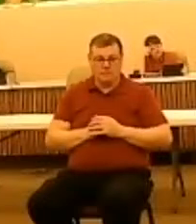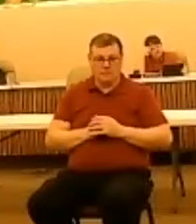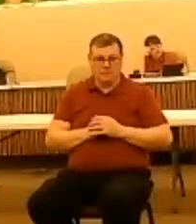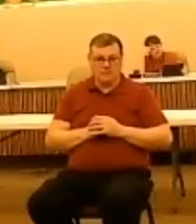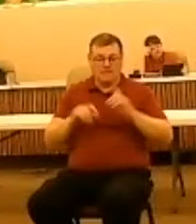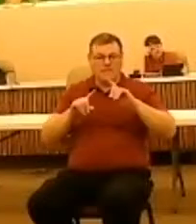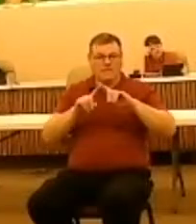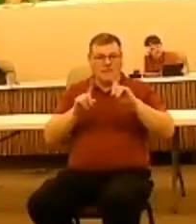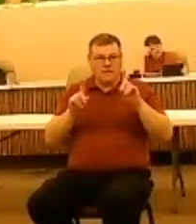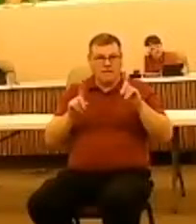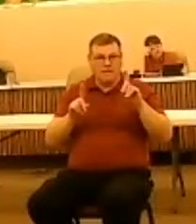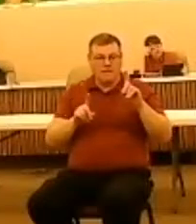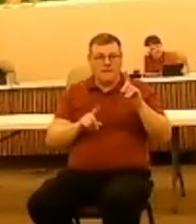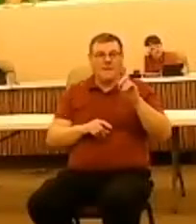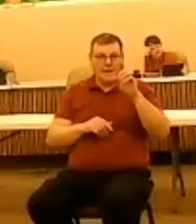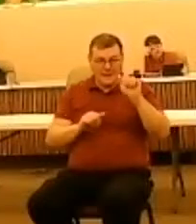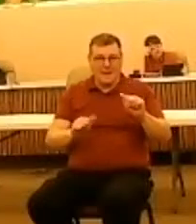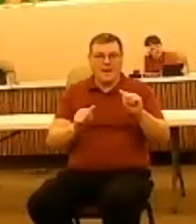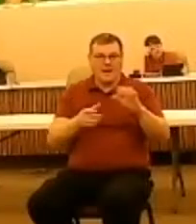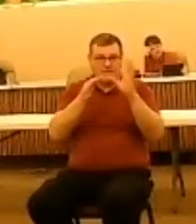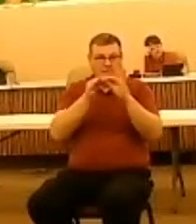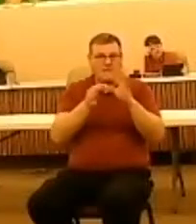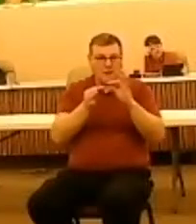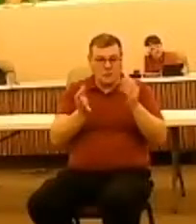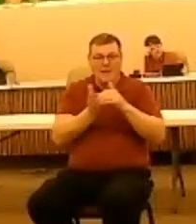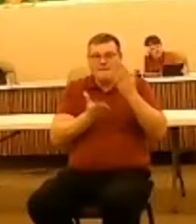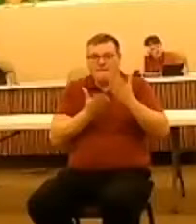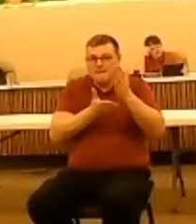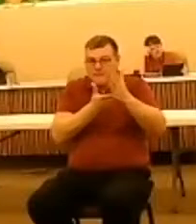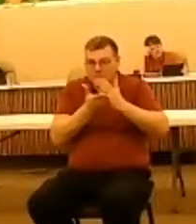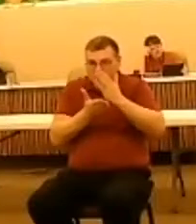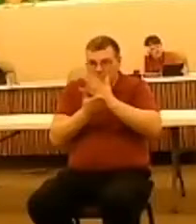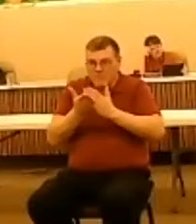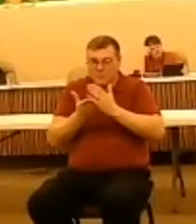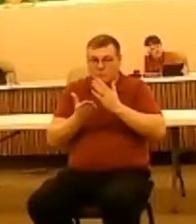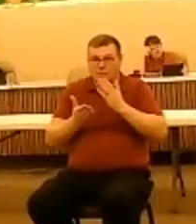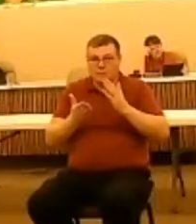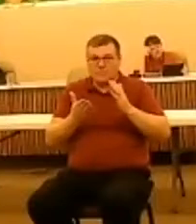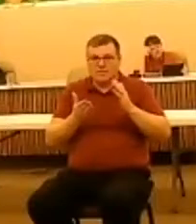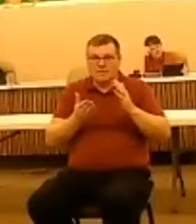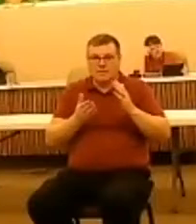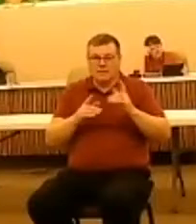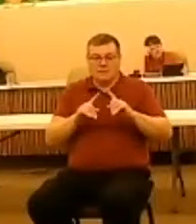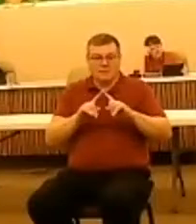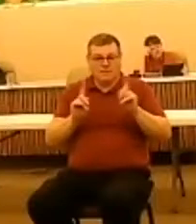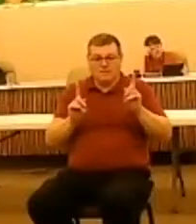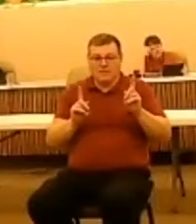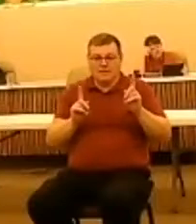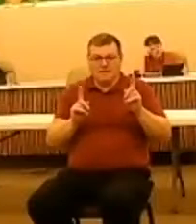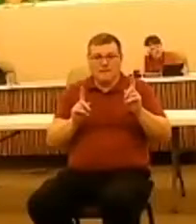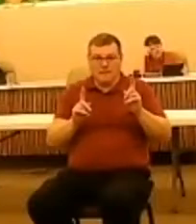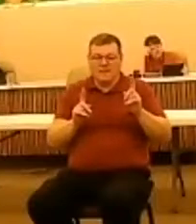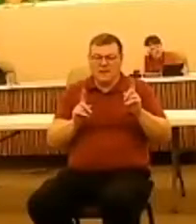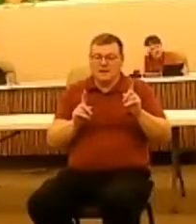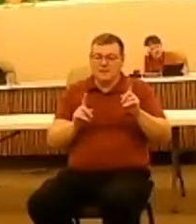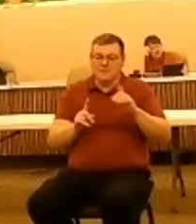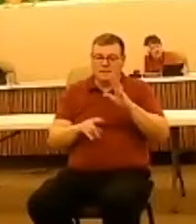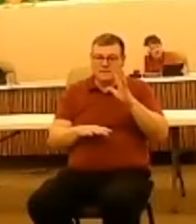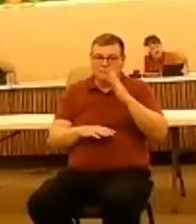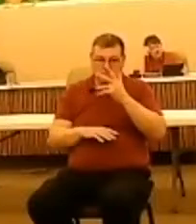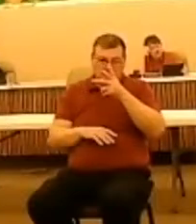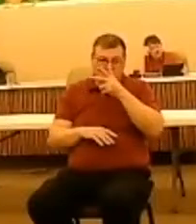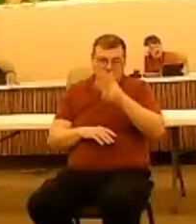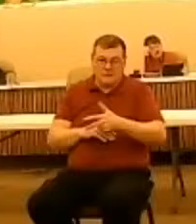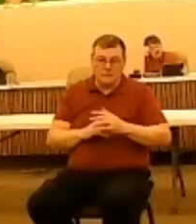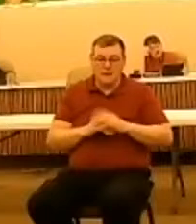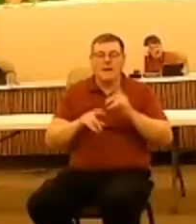But I can mention that again. Maybe there's pieces of it, sides of it, but it's pretty beat. Okay, but we